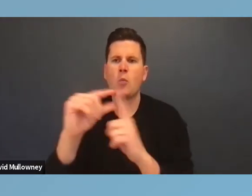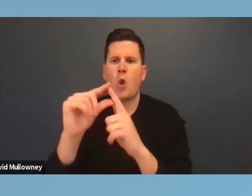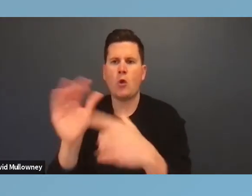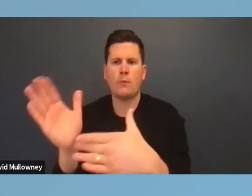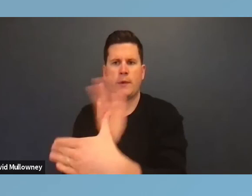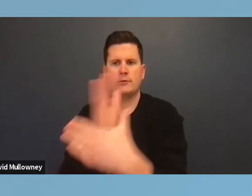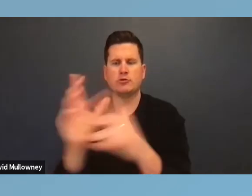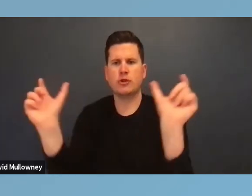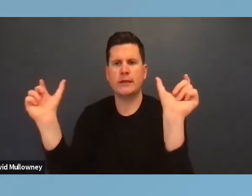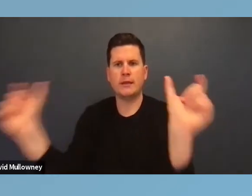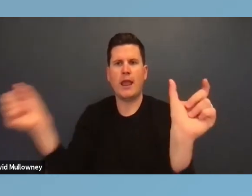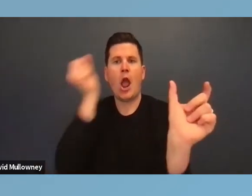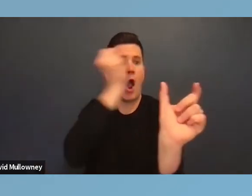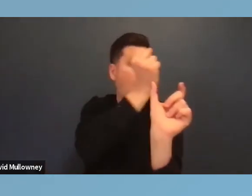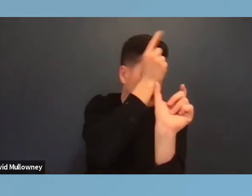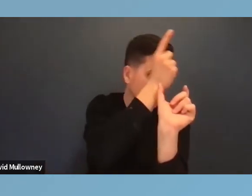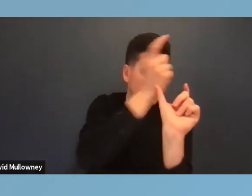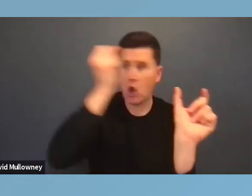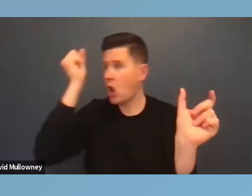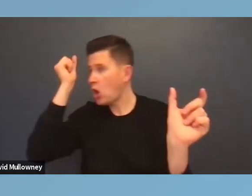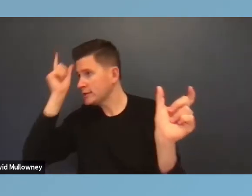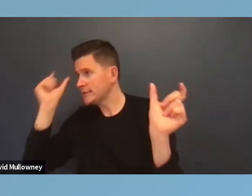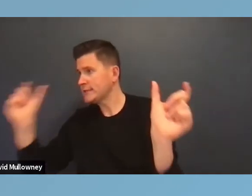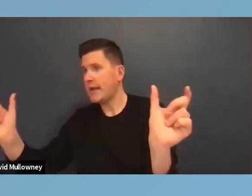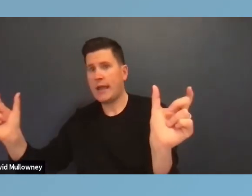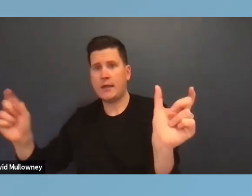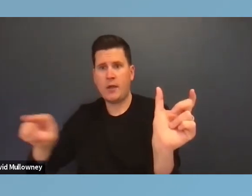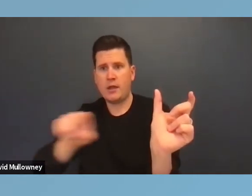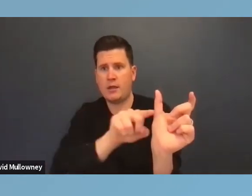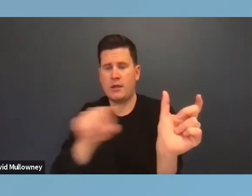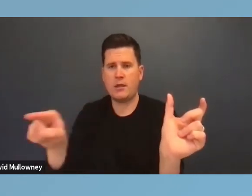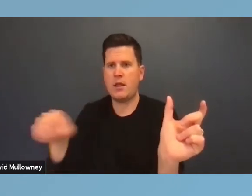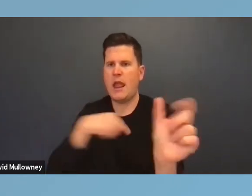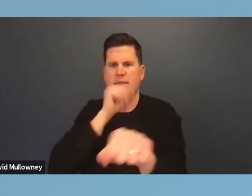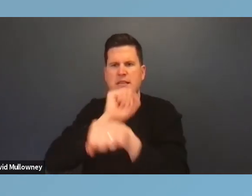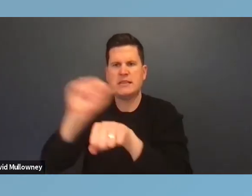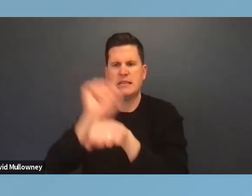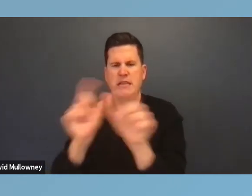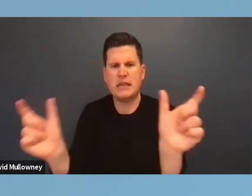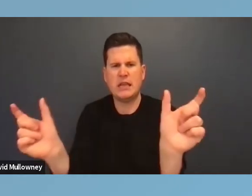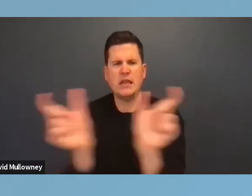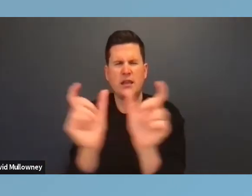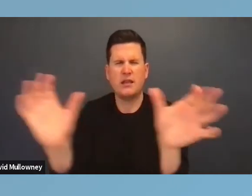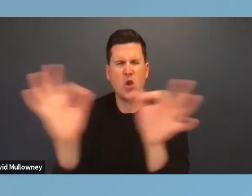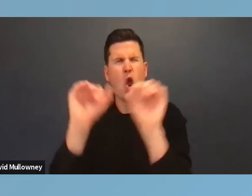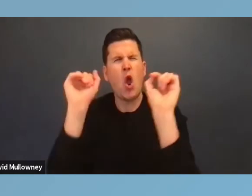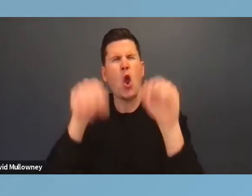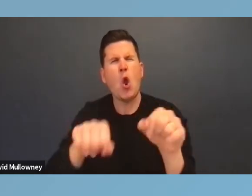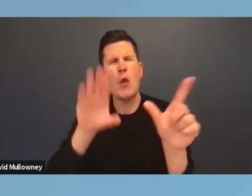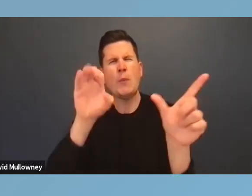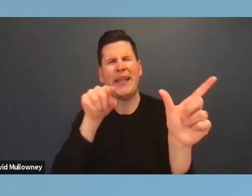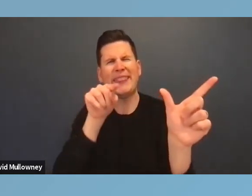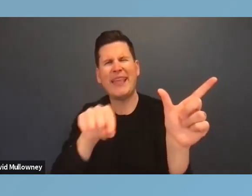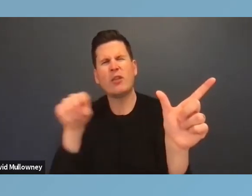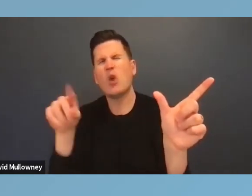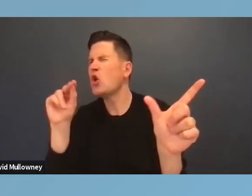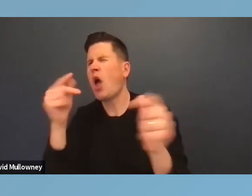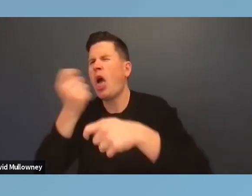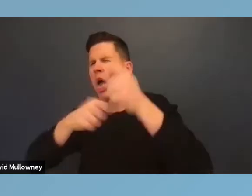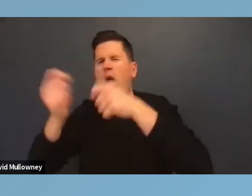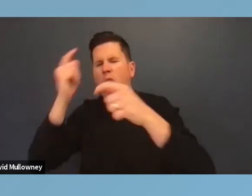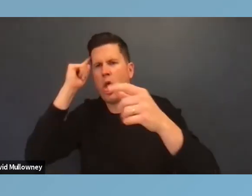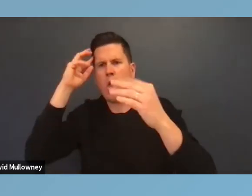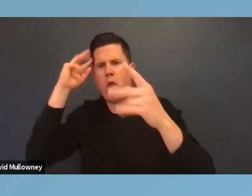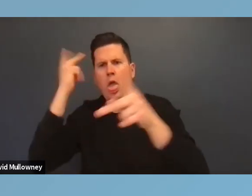third word. You might have had 3 or 4 words between the 2 words you understood, and then you have to work on how to connect